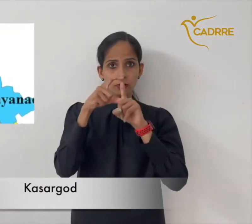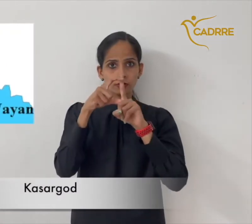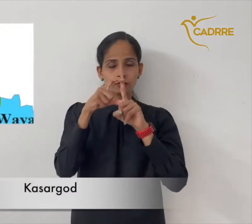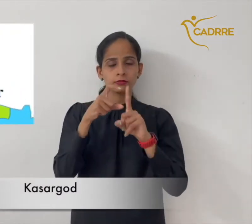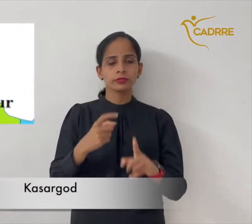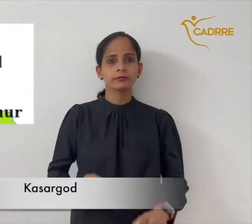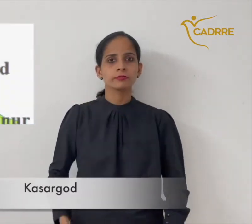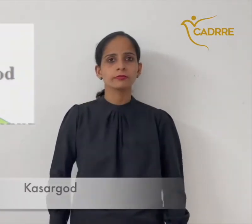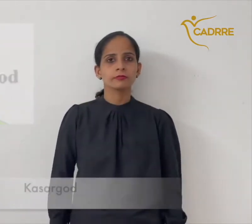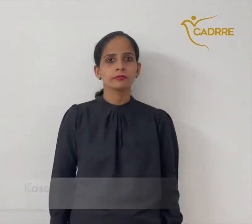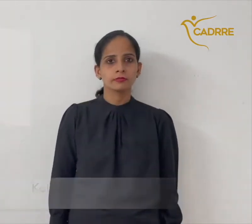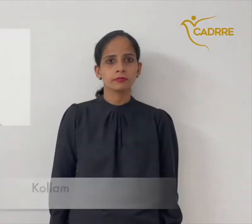Kasaragod,